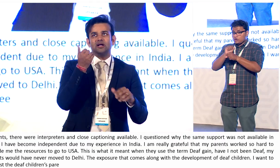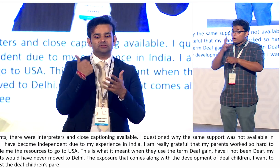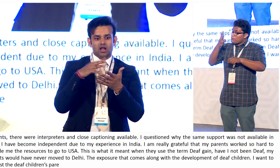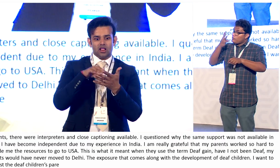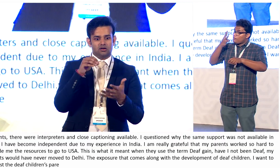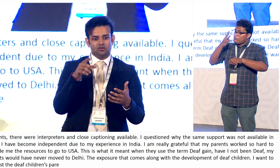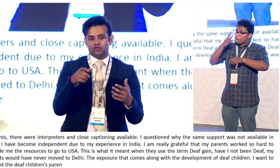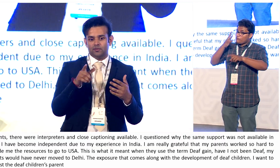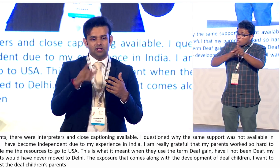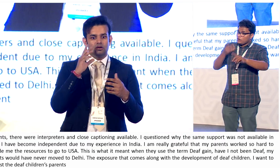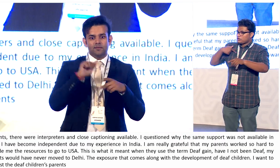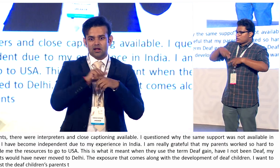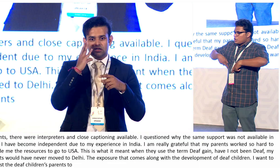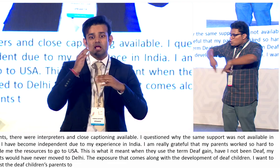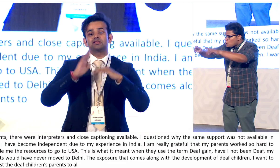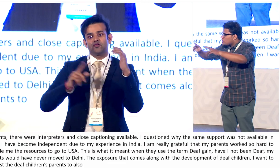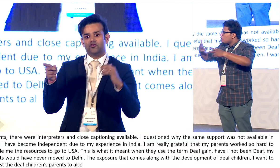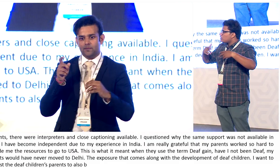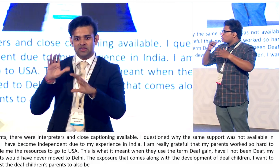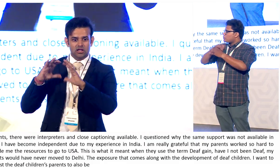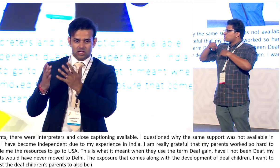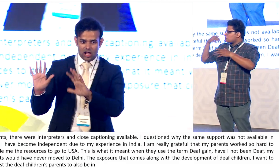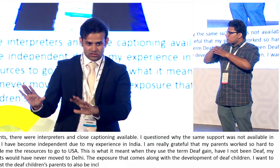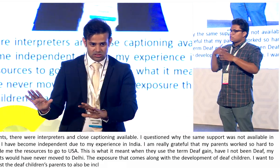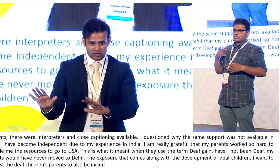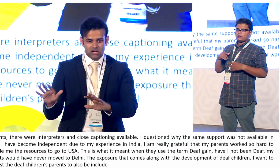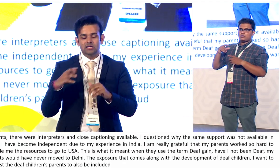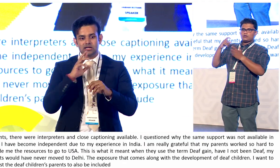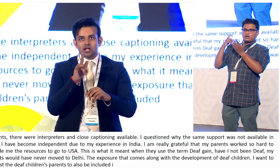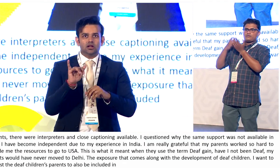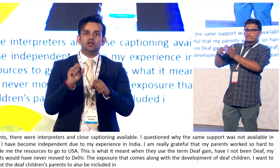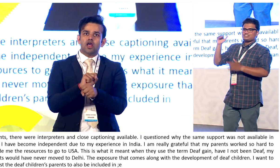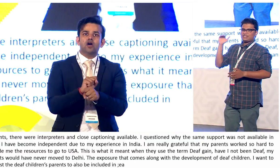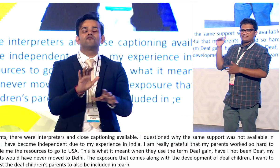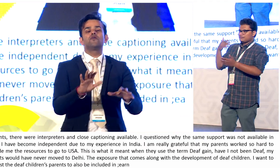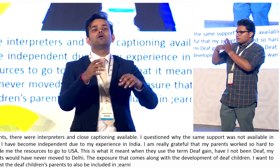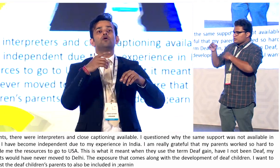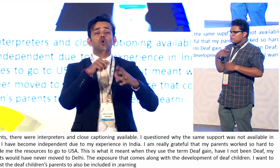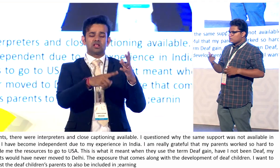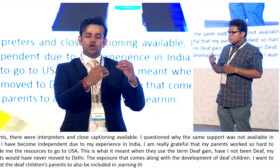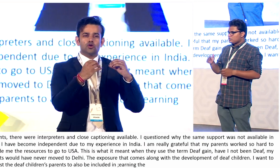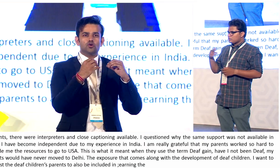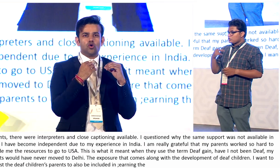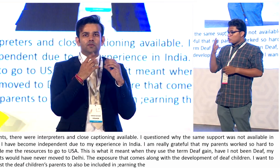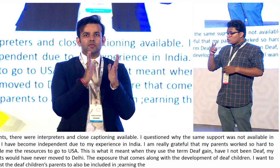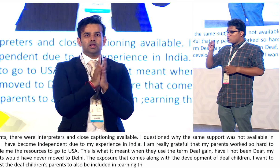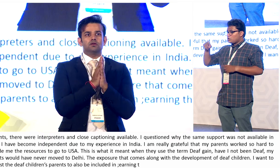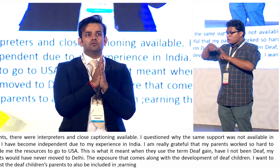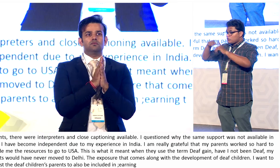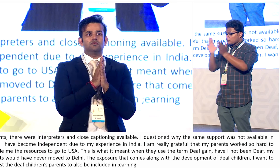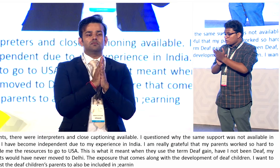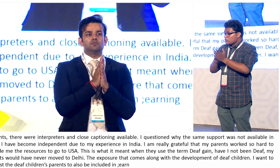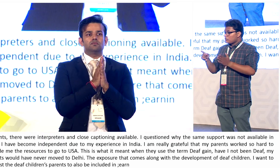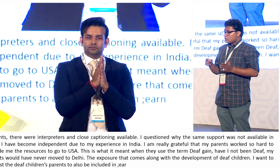on a road project in Rajasthan. I oversaw the building of a highway, a state highway, 200 kilometers. And what I